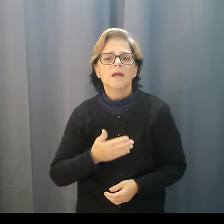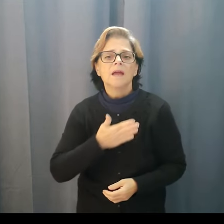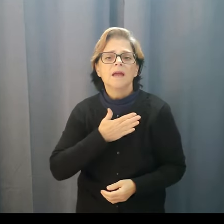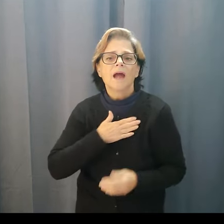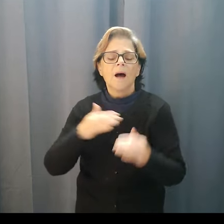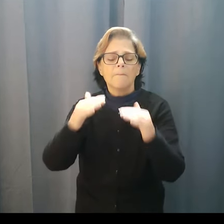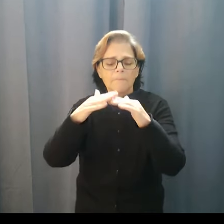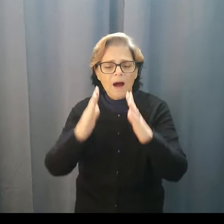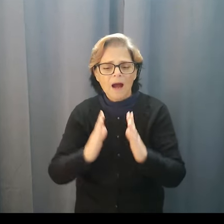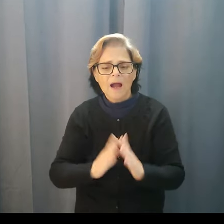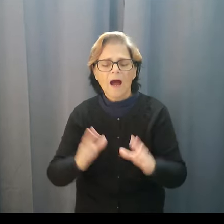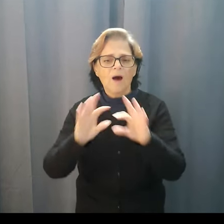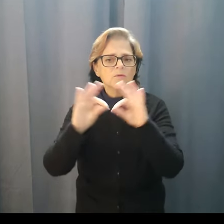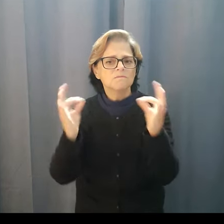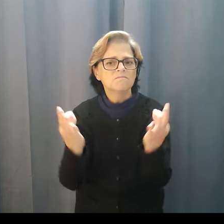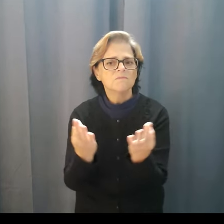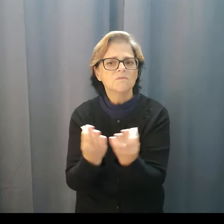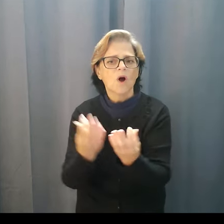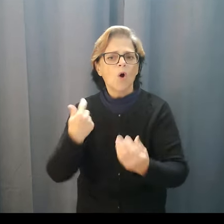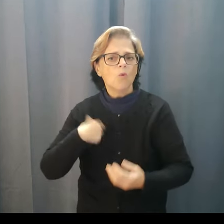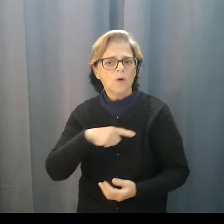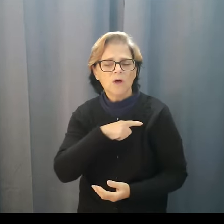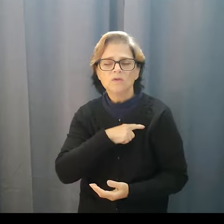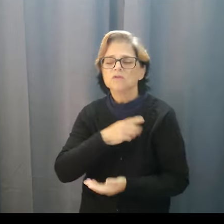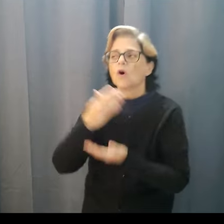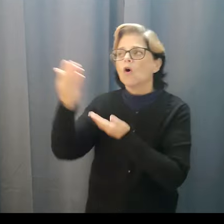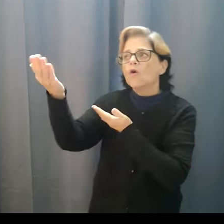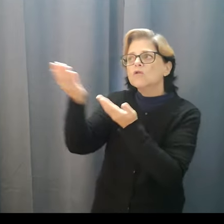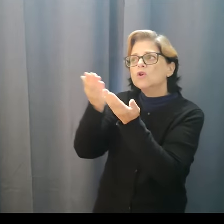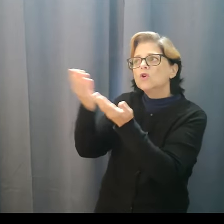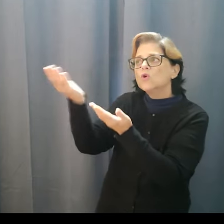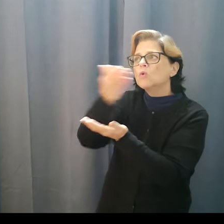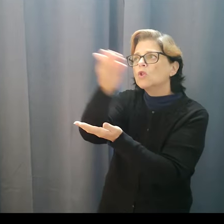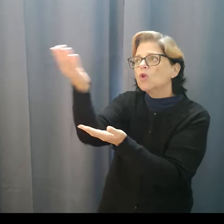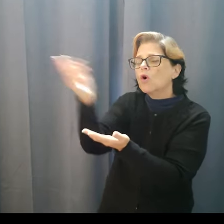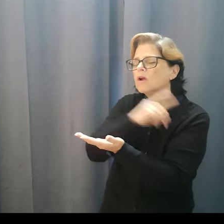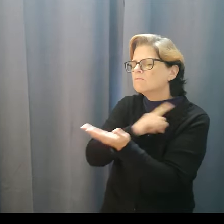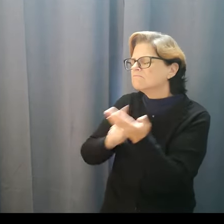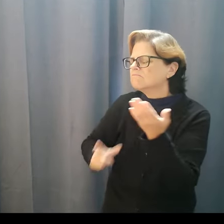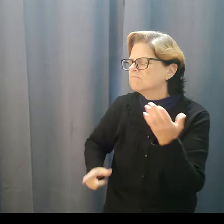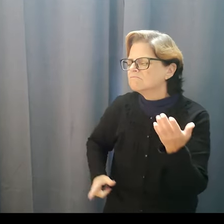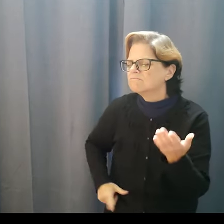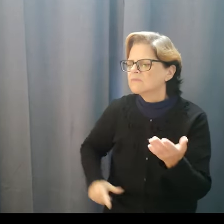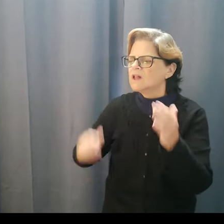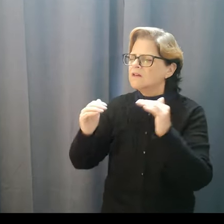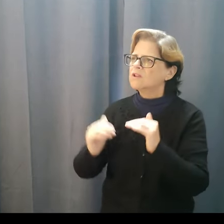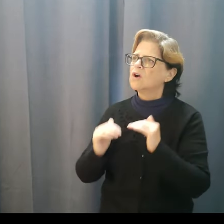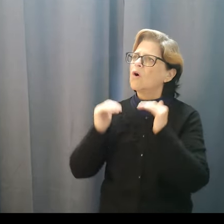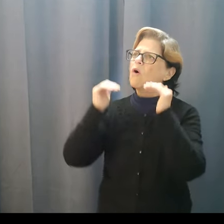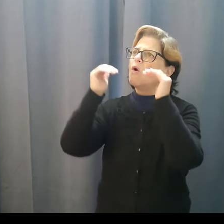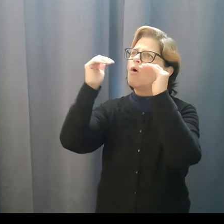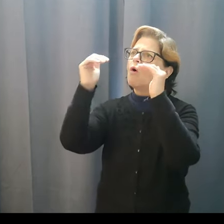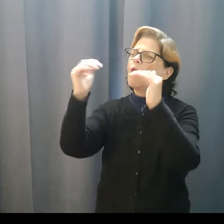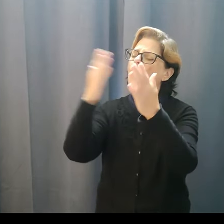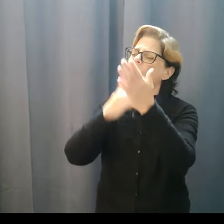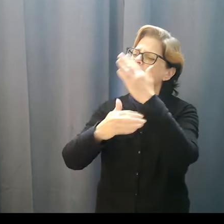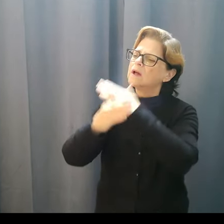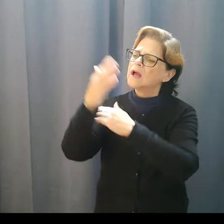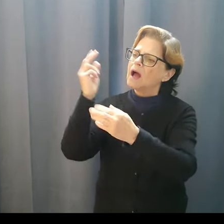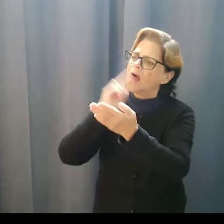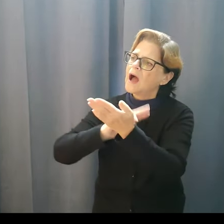As for me and my house, we will serve you, Lord, lifting